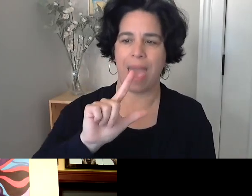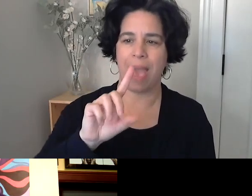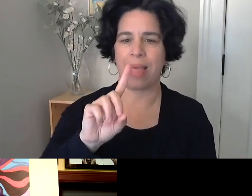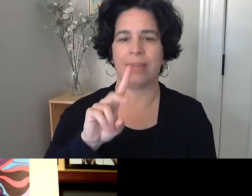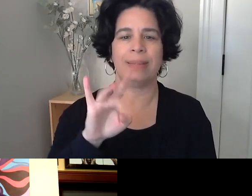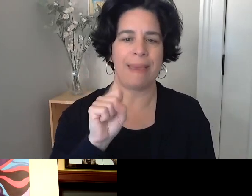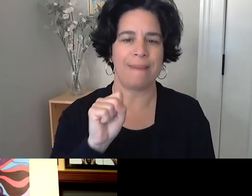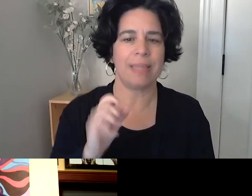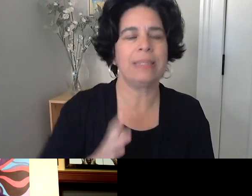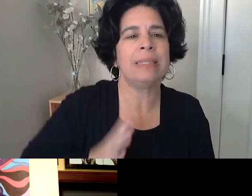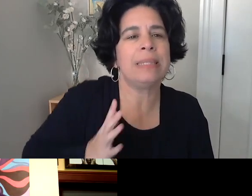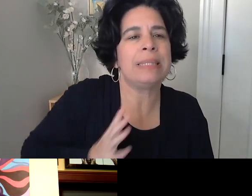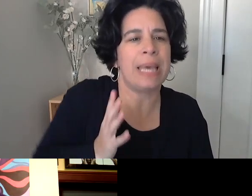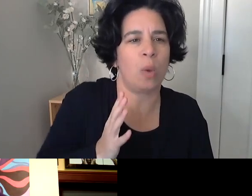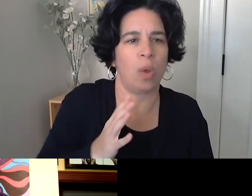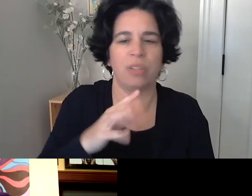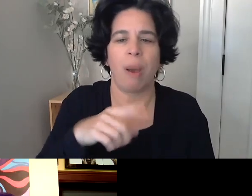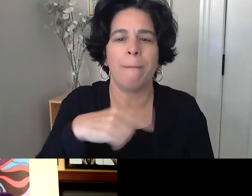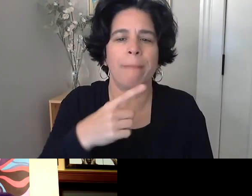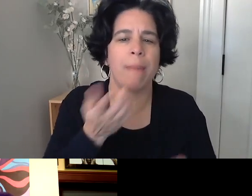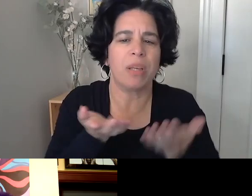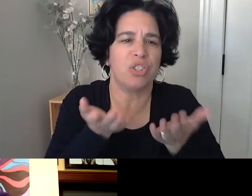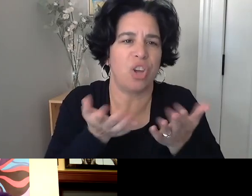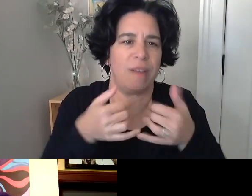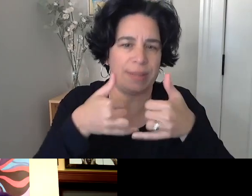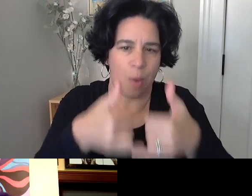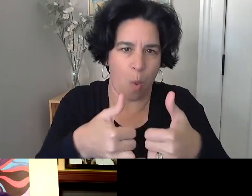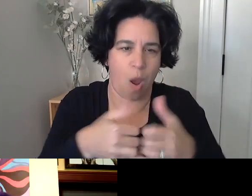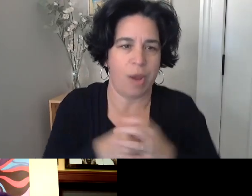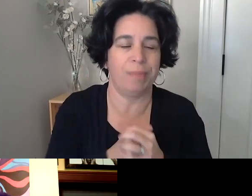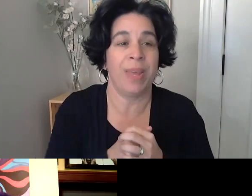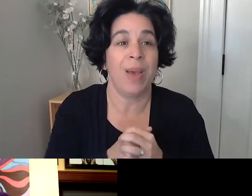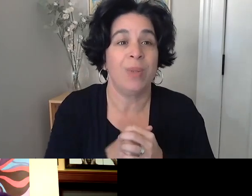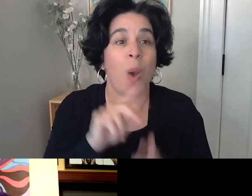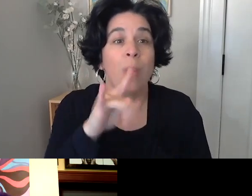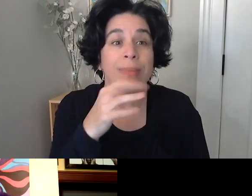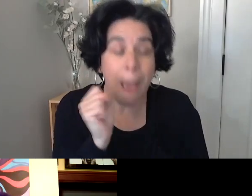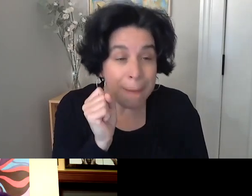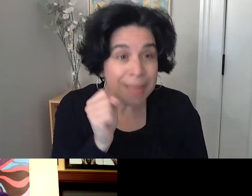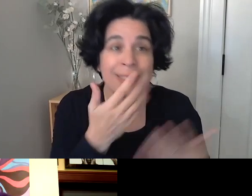and the Alfred L. Davis Distinguished Public Service Award.